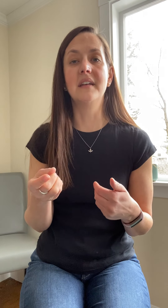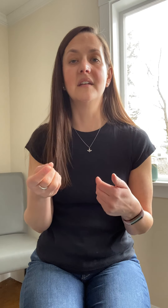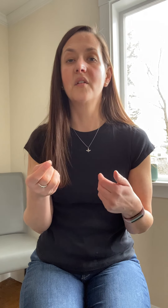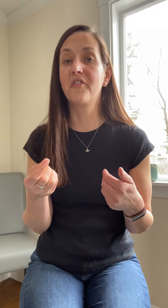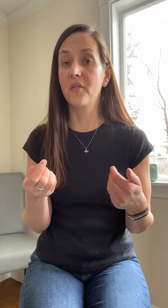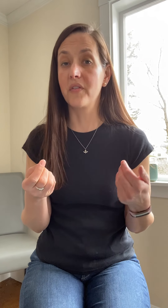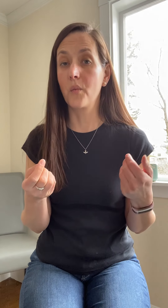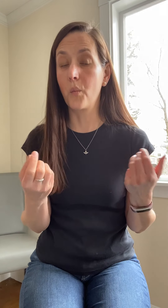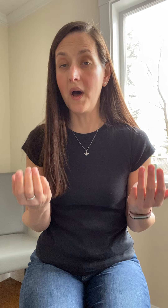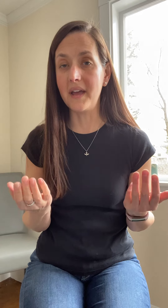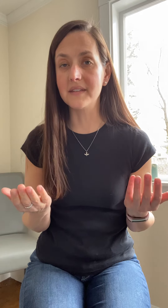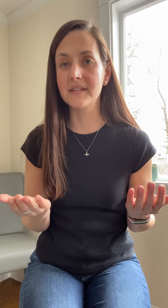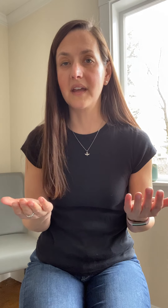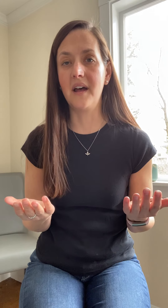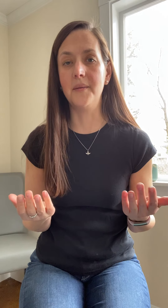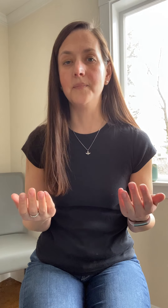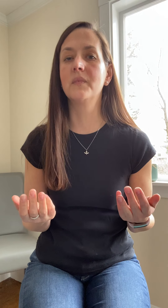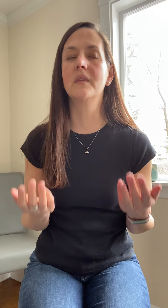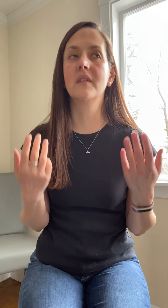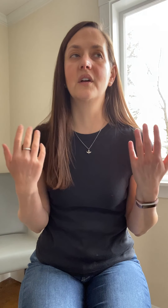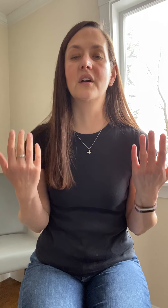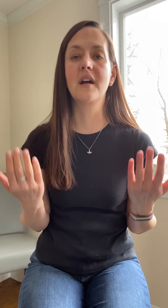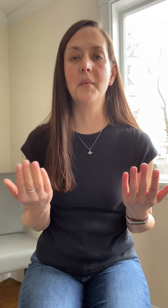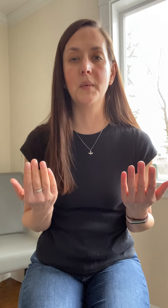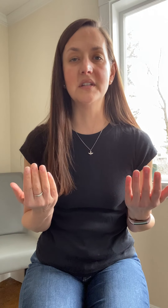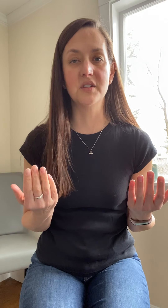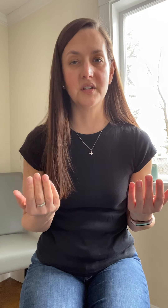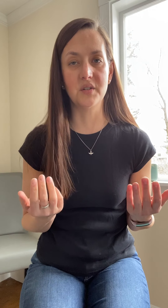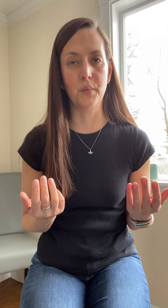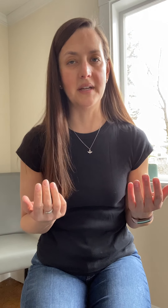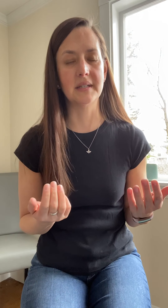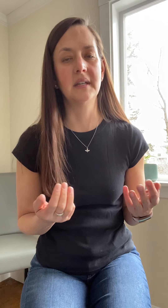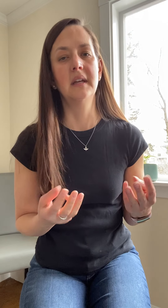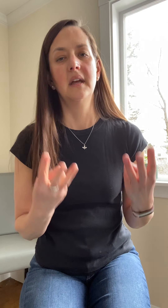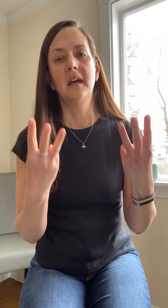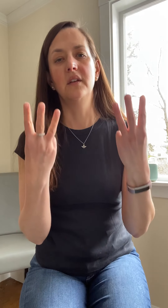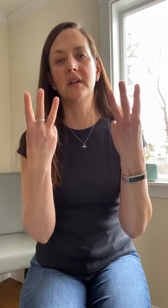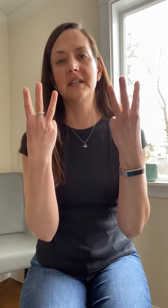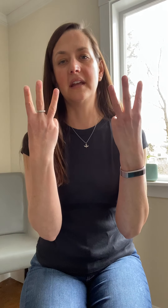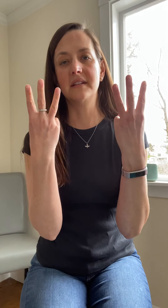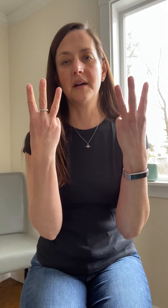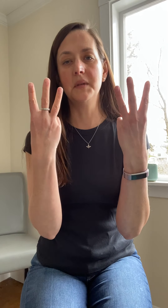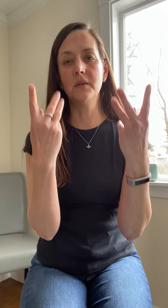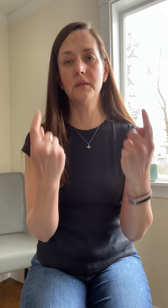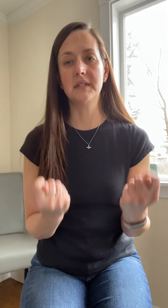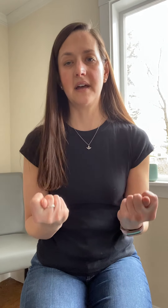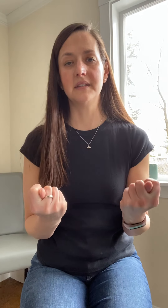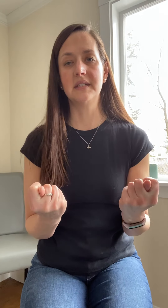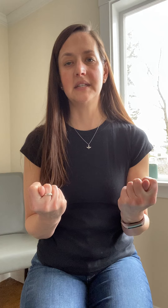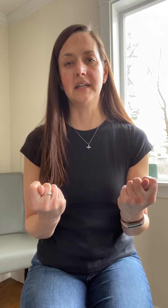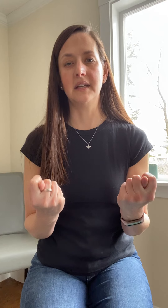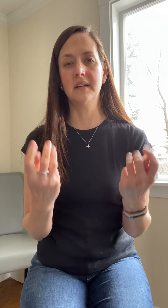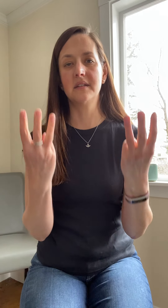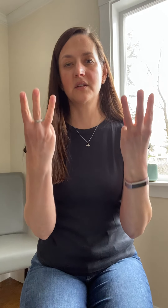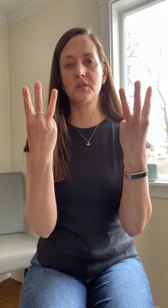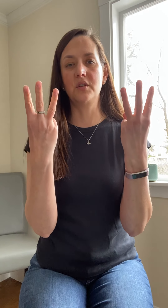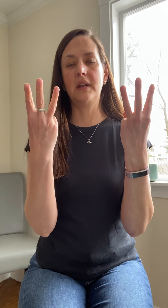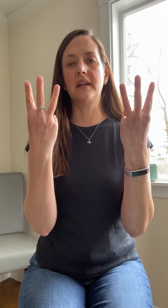then for what, there are a couple ways you can do what. You can take W down to T, so 2 hands